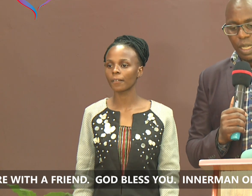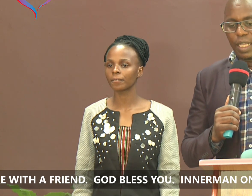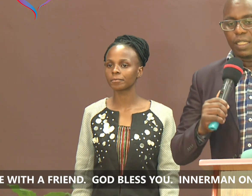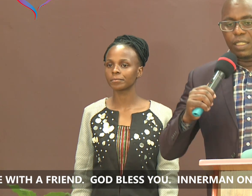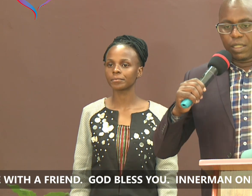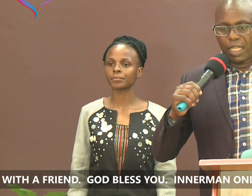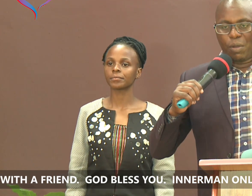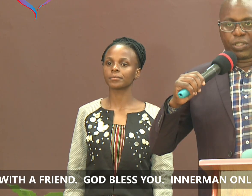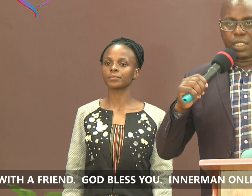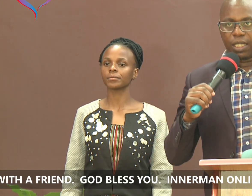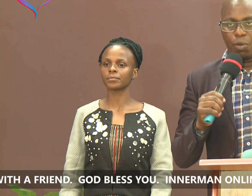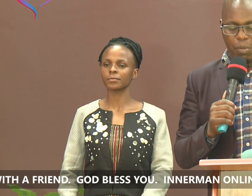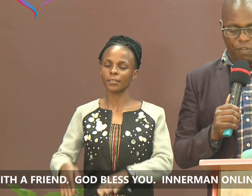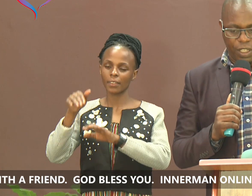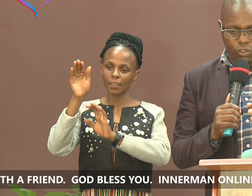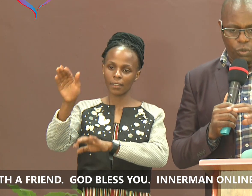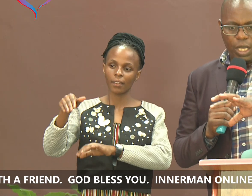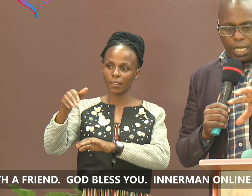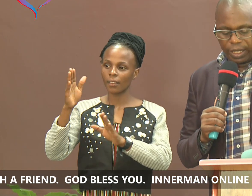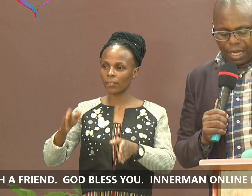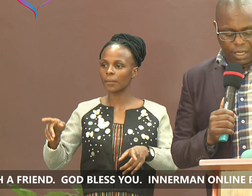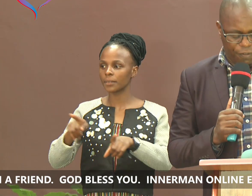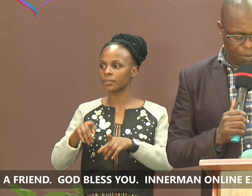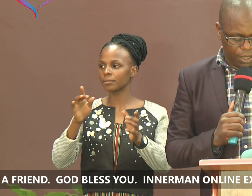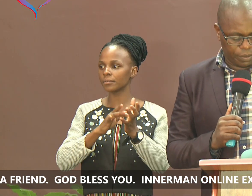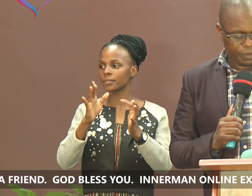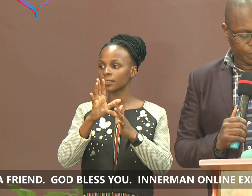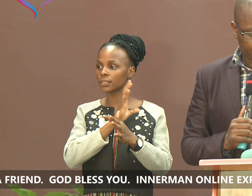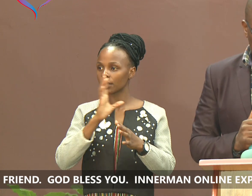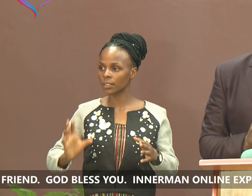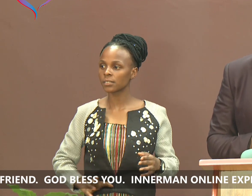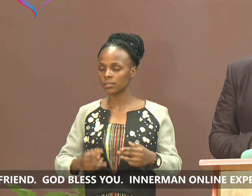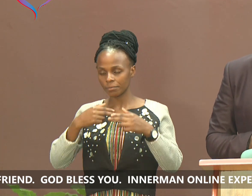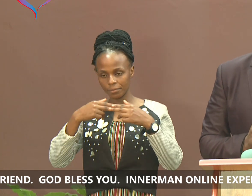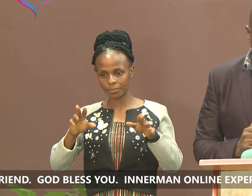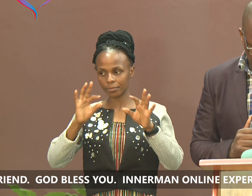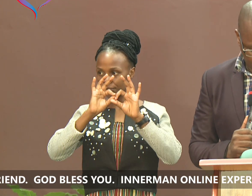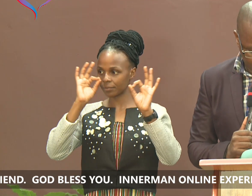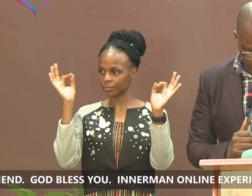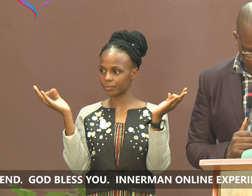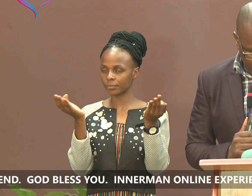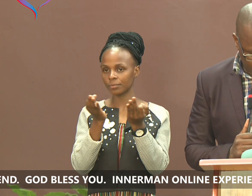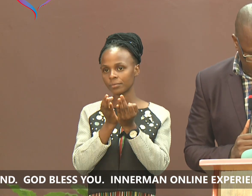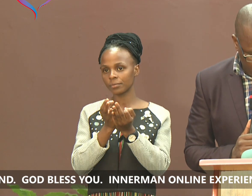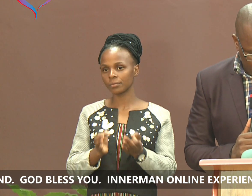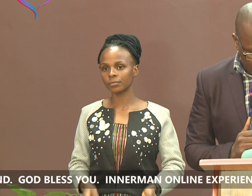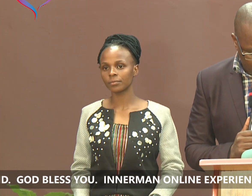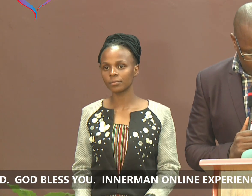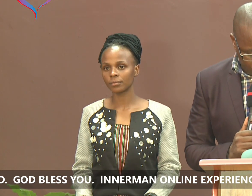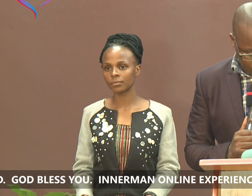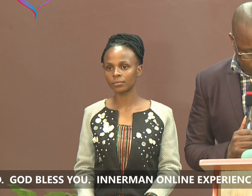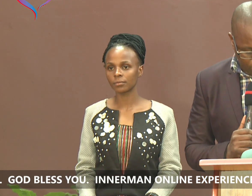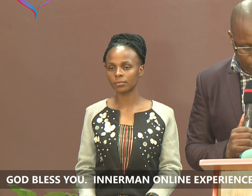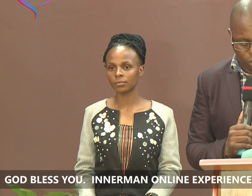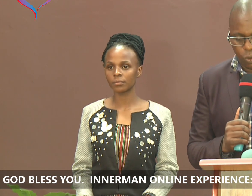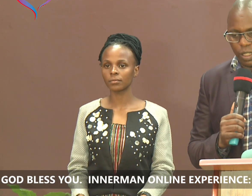omusizi ananyini sinanyi omusizi nga mukama wa Yesu yatandika family. Yeah, the sower as our Lord Jesus Christ who began